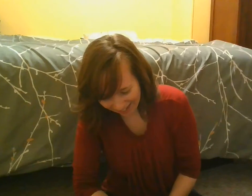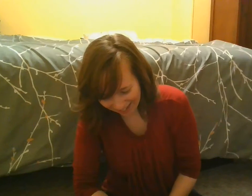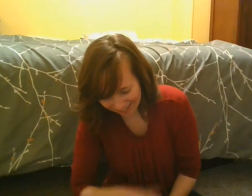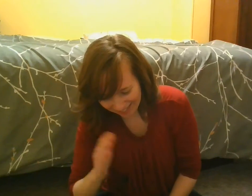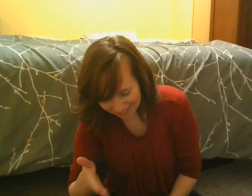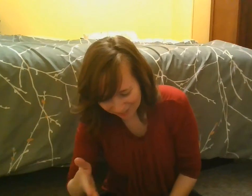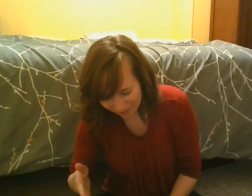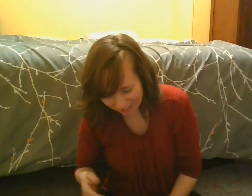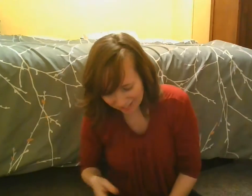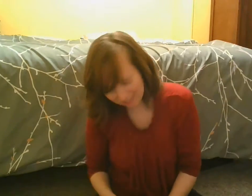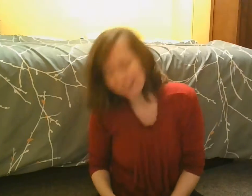Next one.